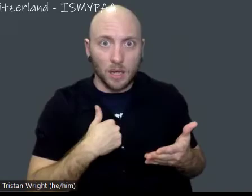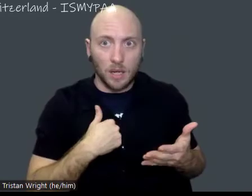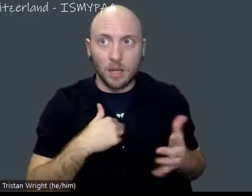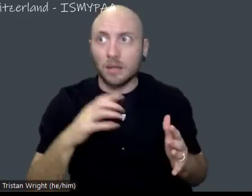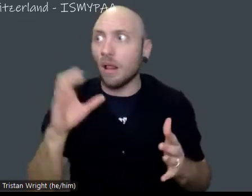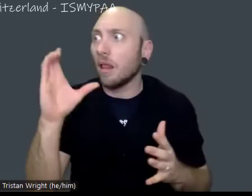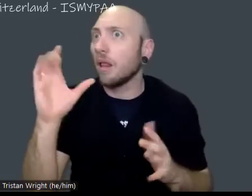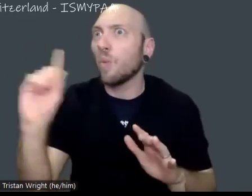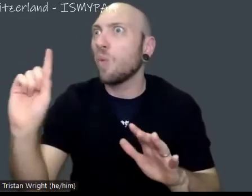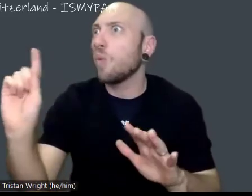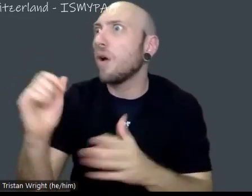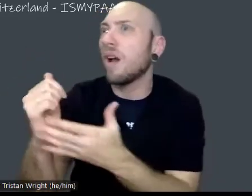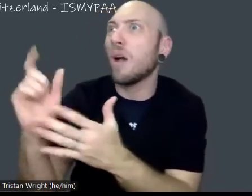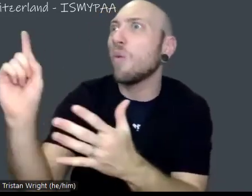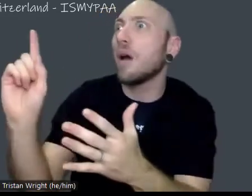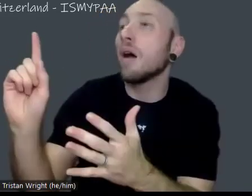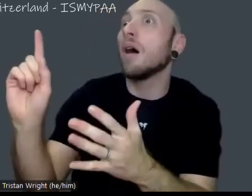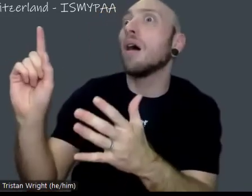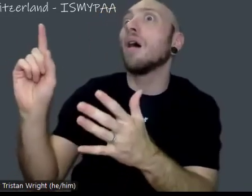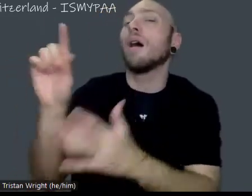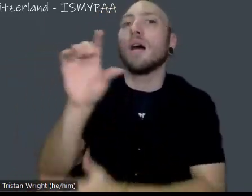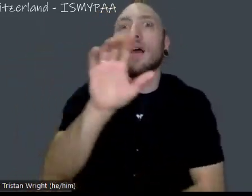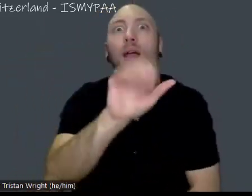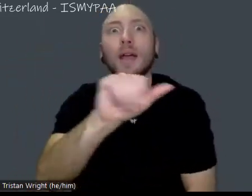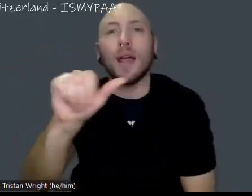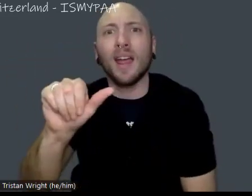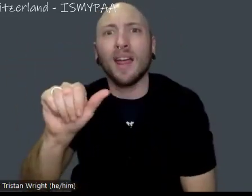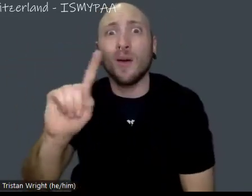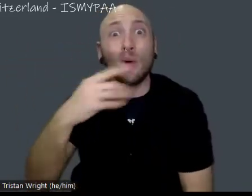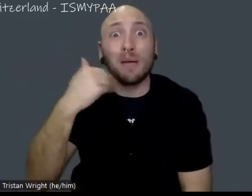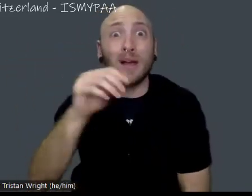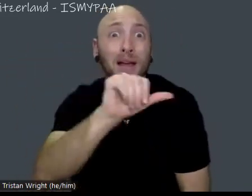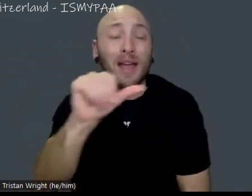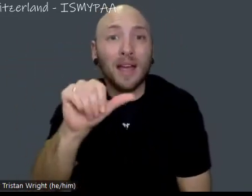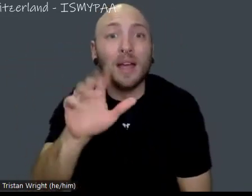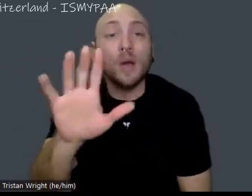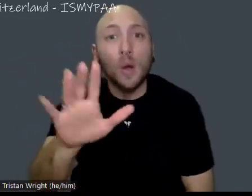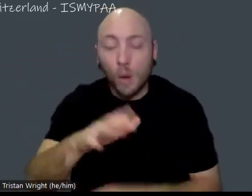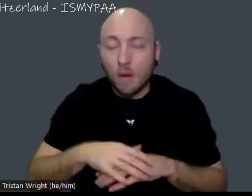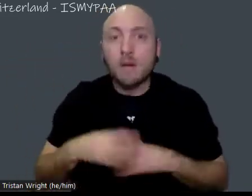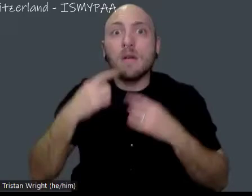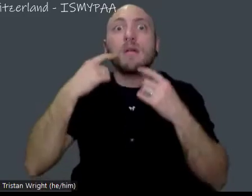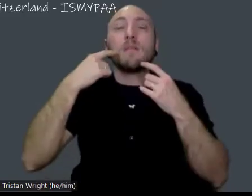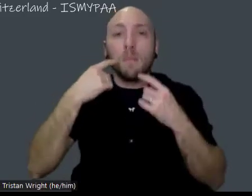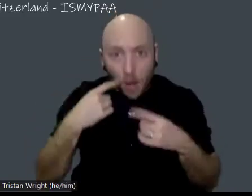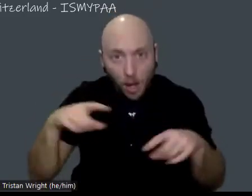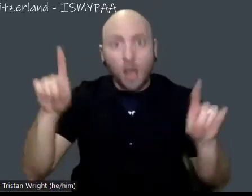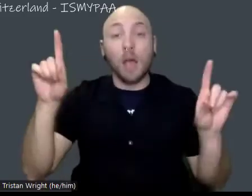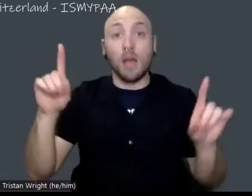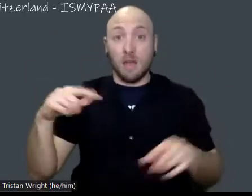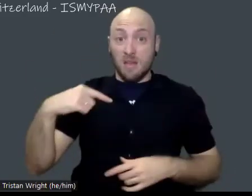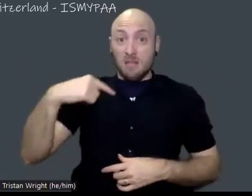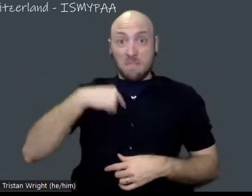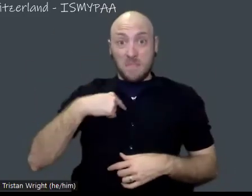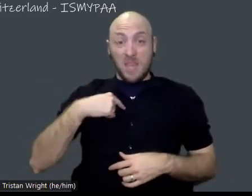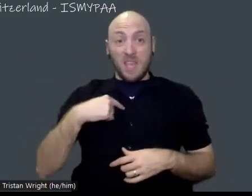fellowship. And so I really started stopping doing on my own, trying to fix